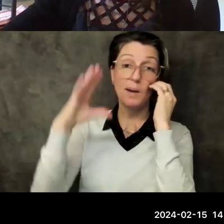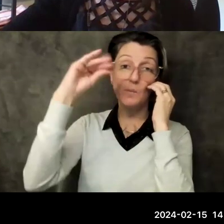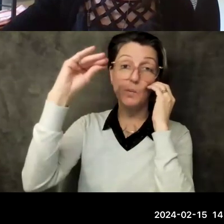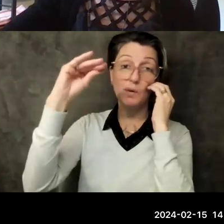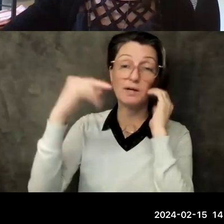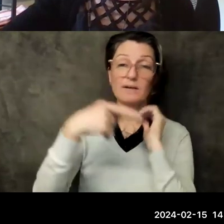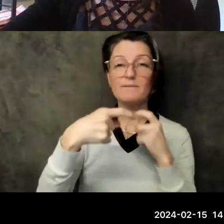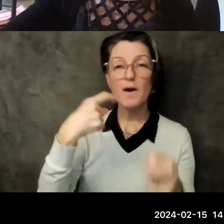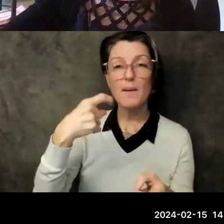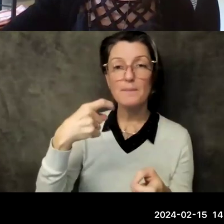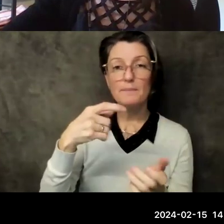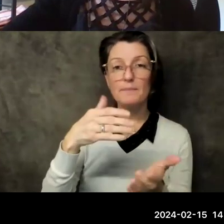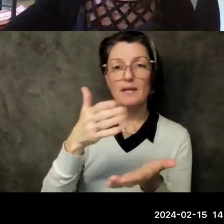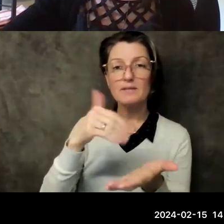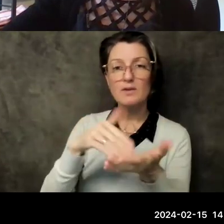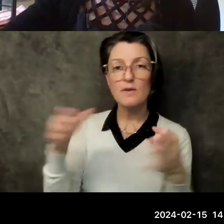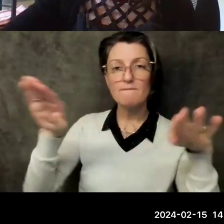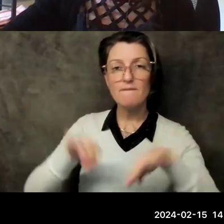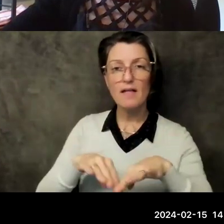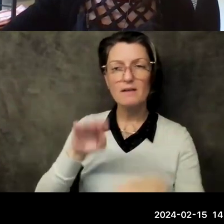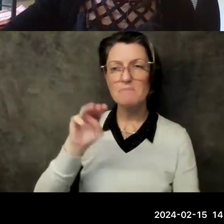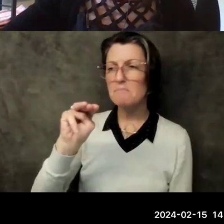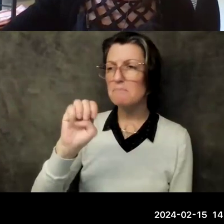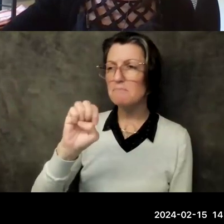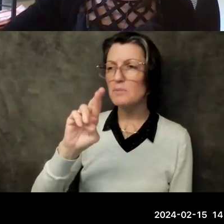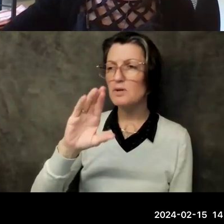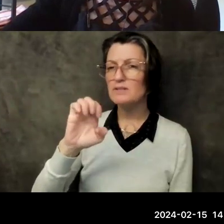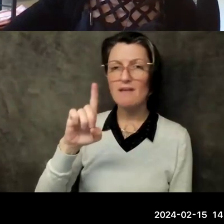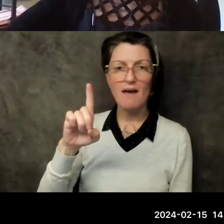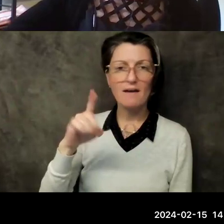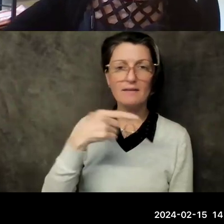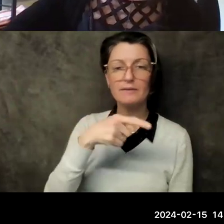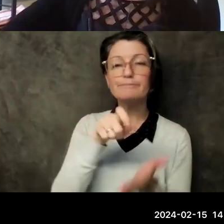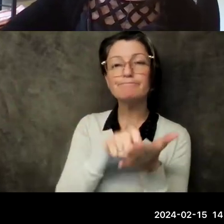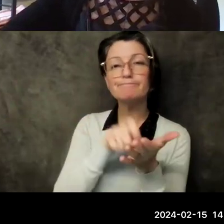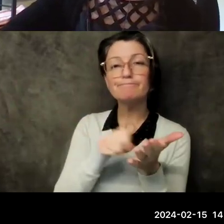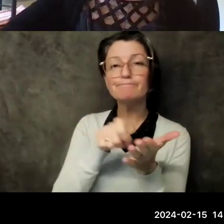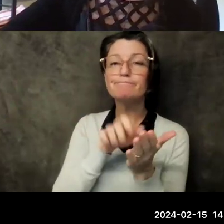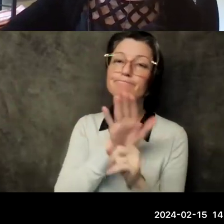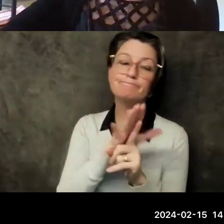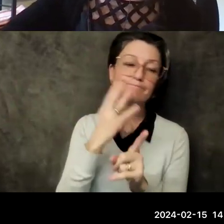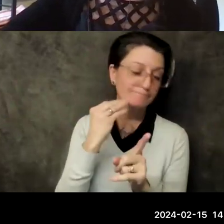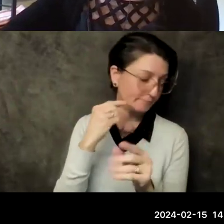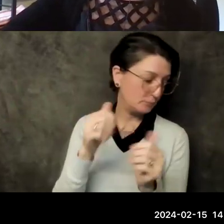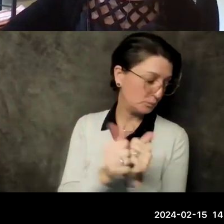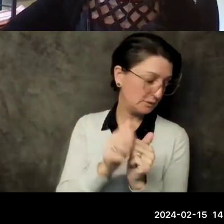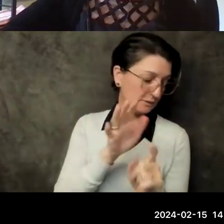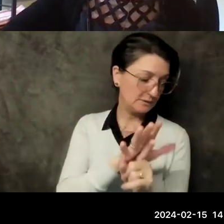from Central Valley, I think around Merced, was writing about his experience with his